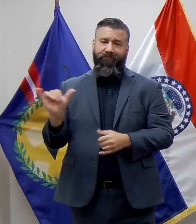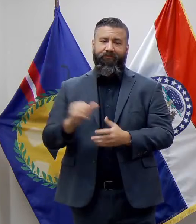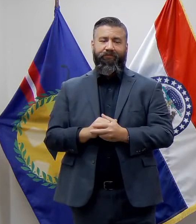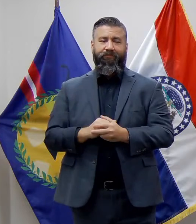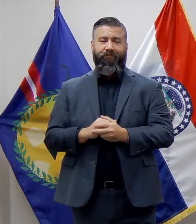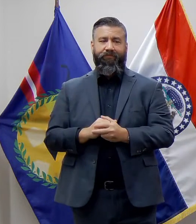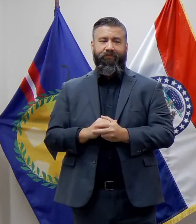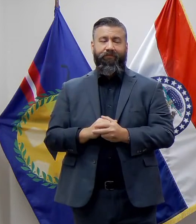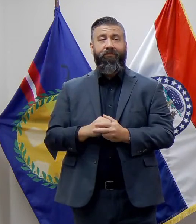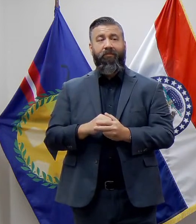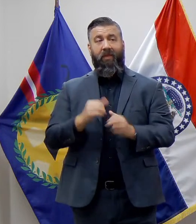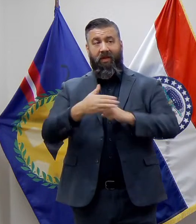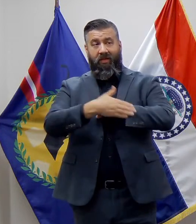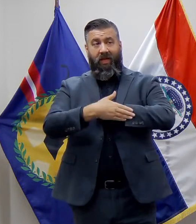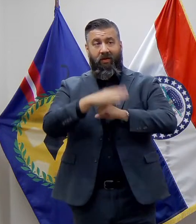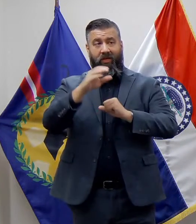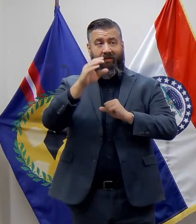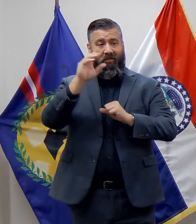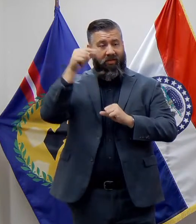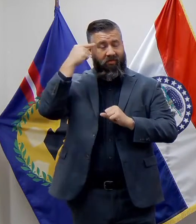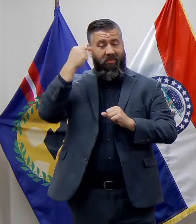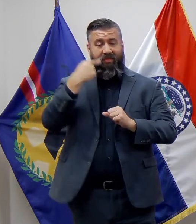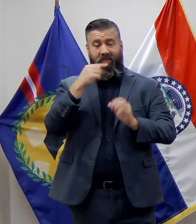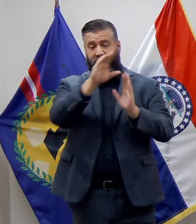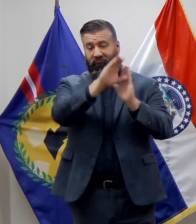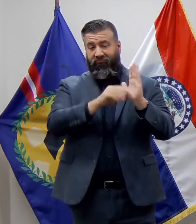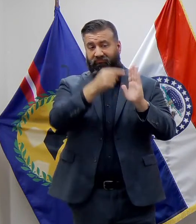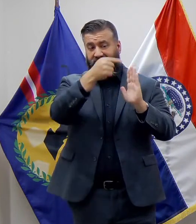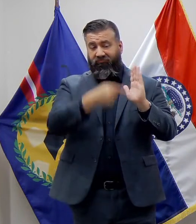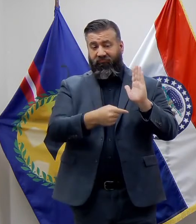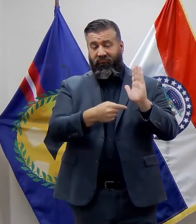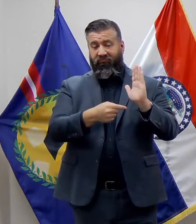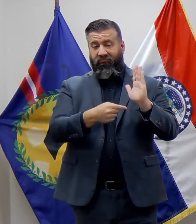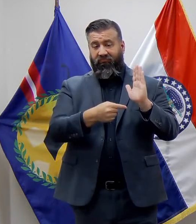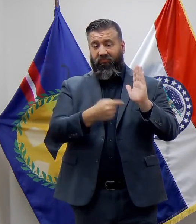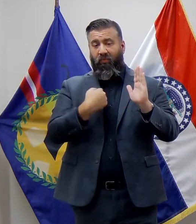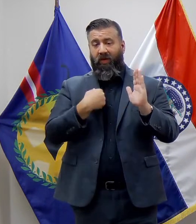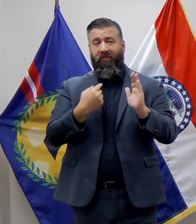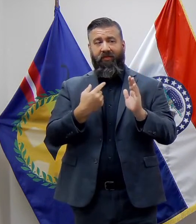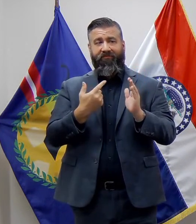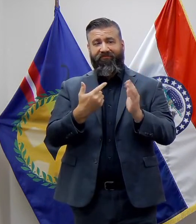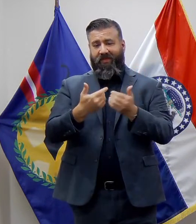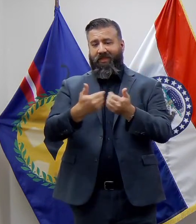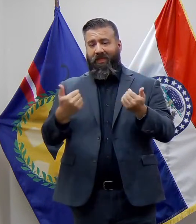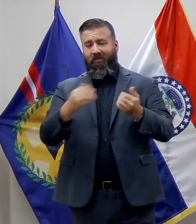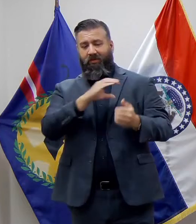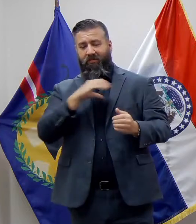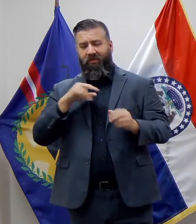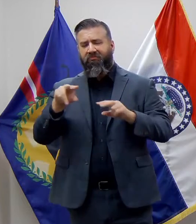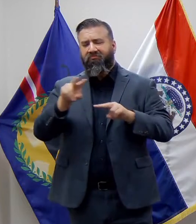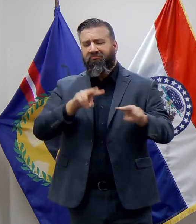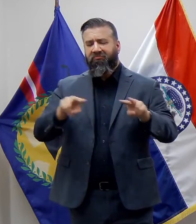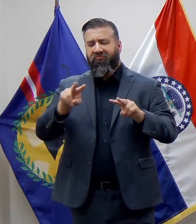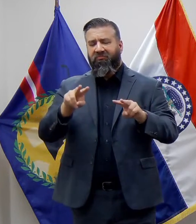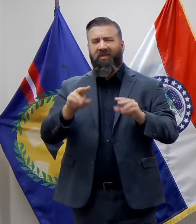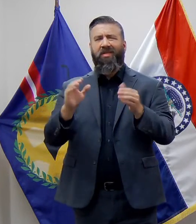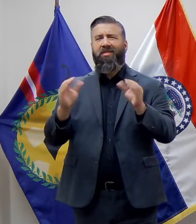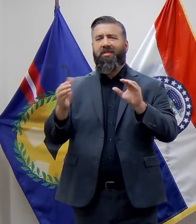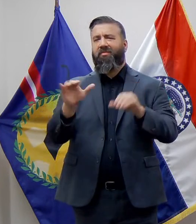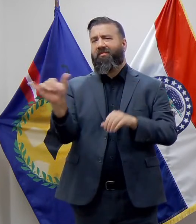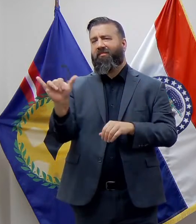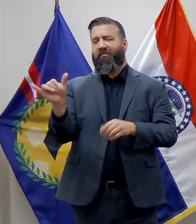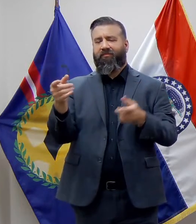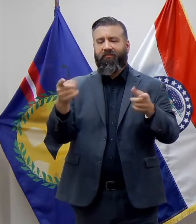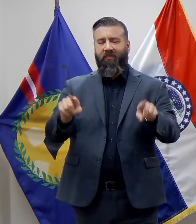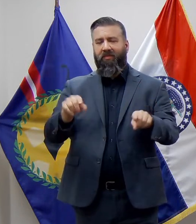In county government, our charter says we have a bipartisan commission that looks at it. That's similar to what happens in other states with their